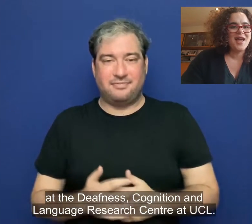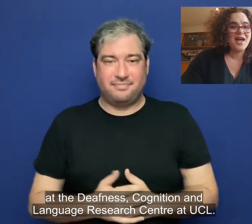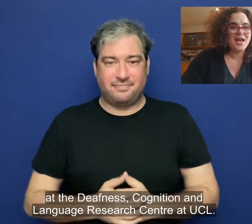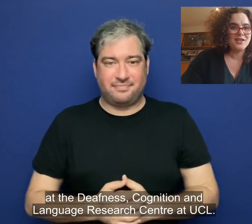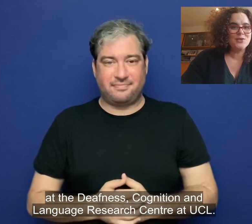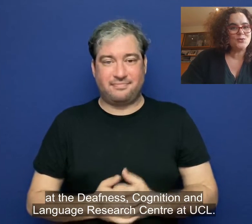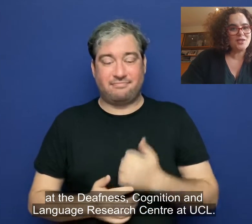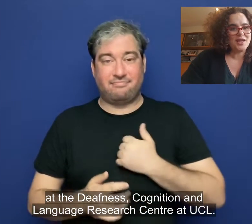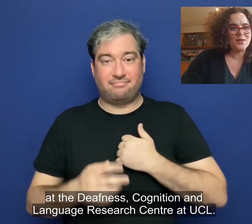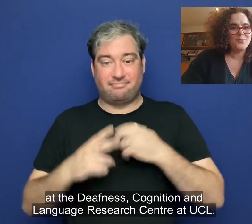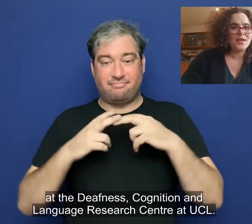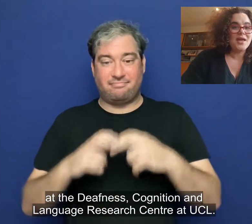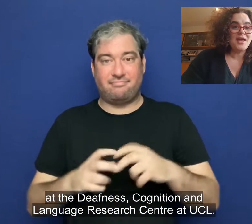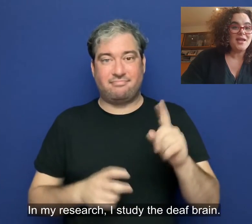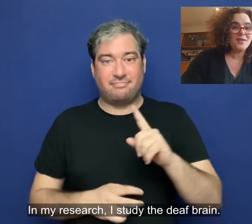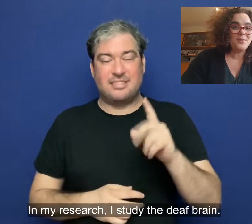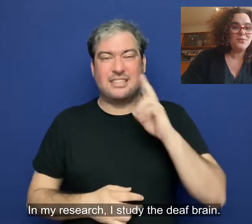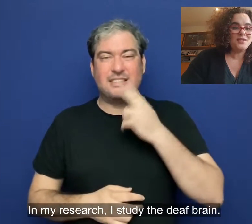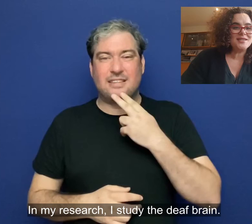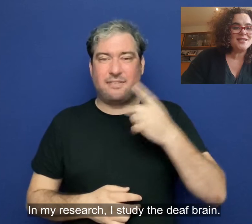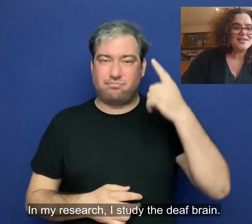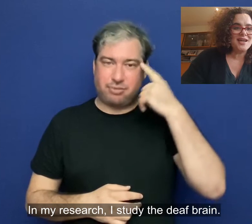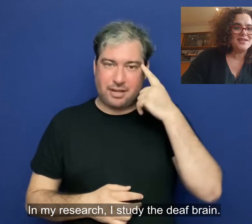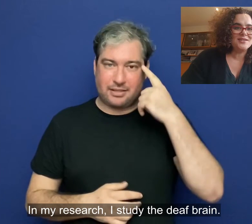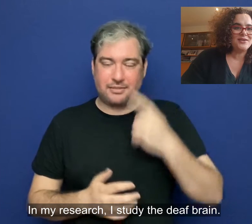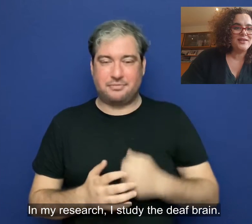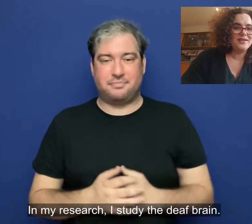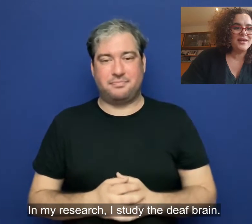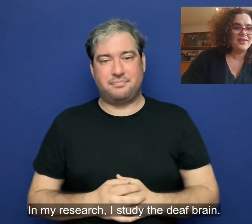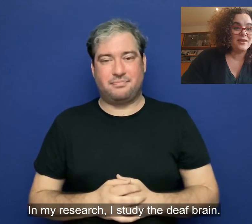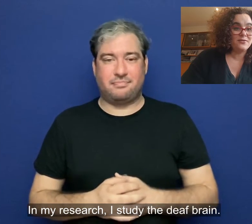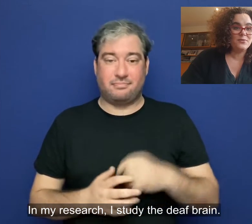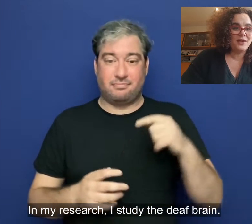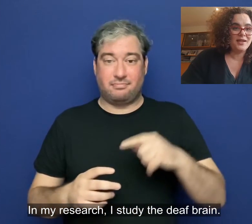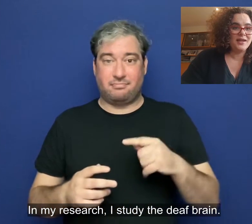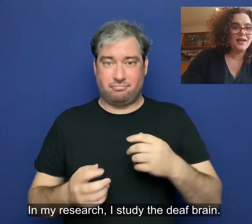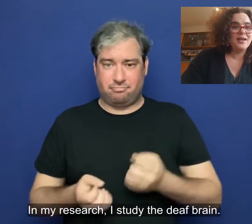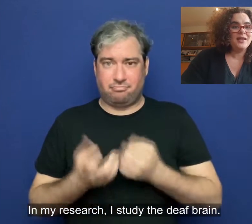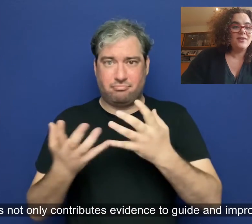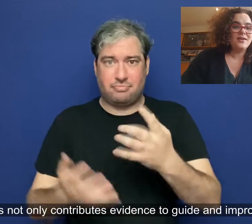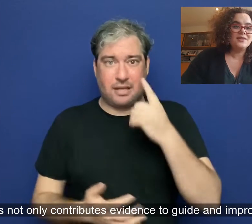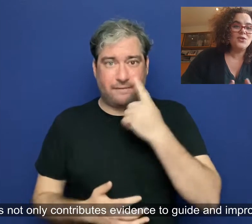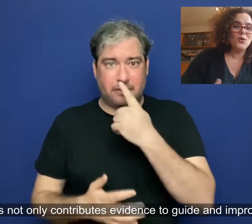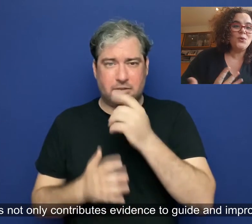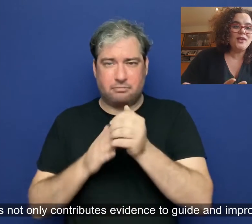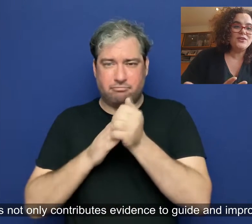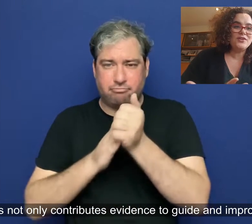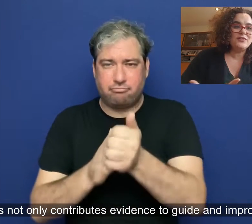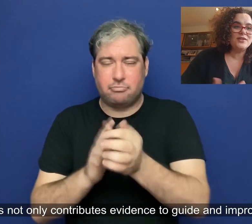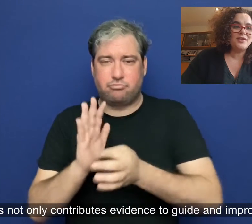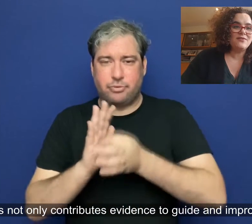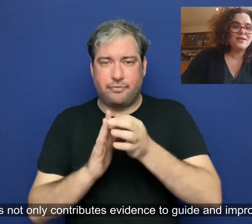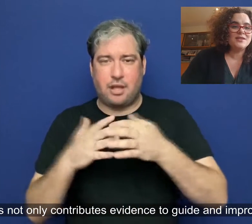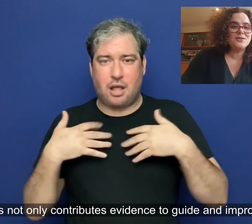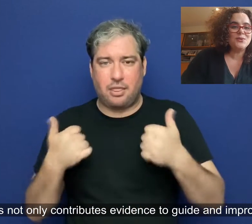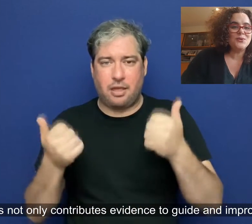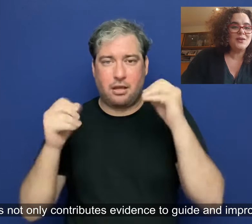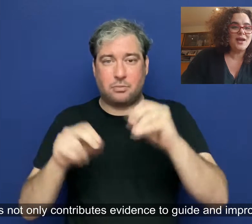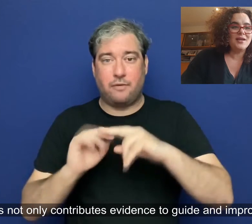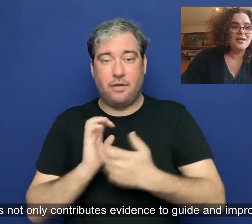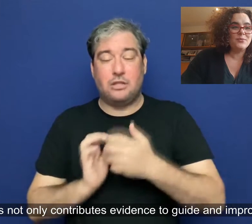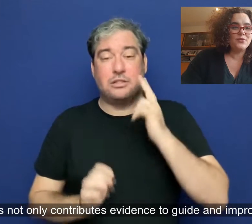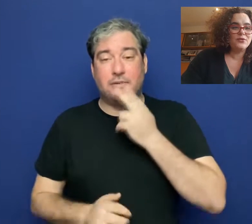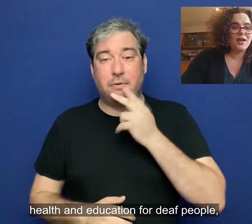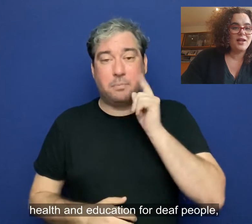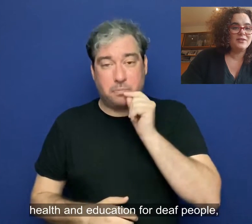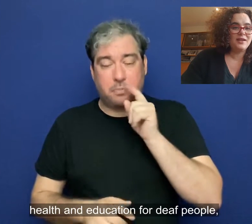Center at UCL. In my research, I study the deaf brain. This not only contributes evidence to